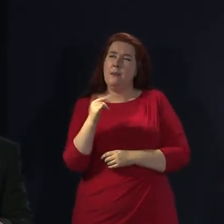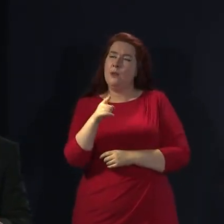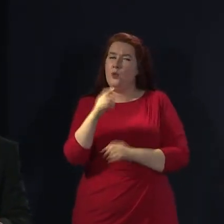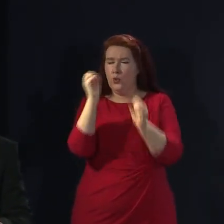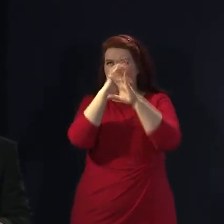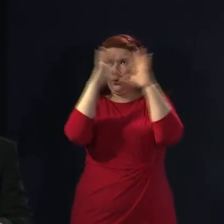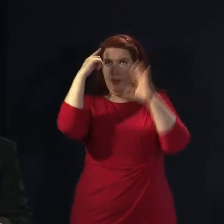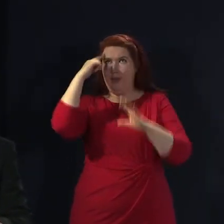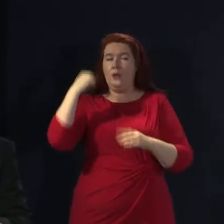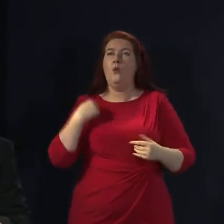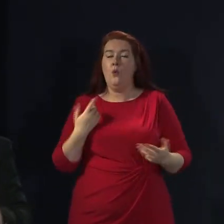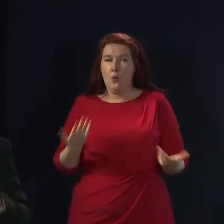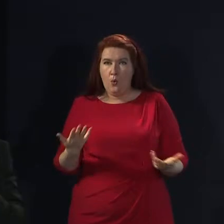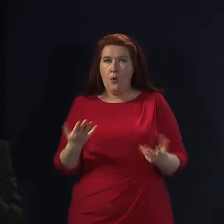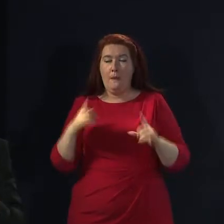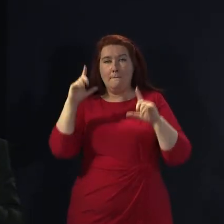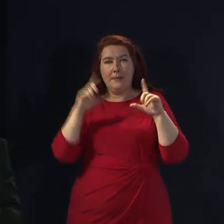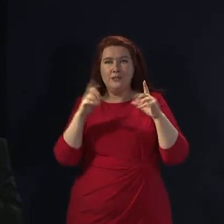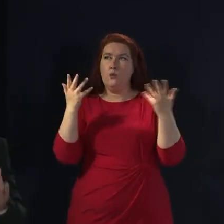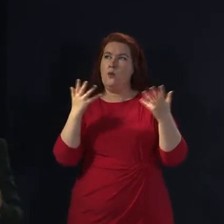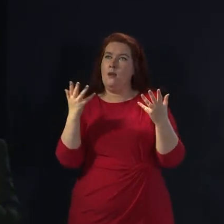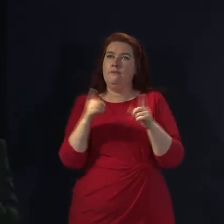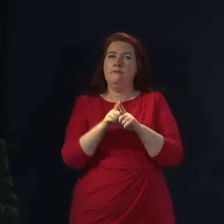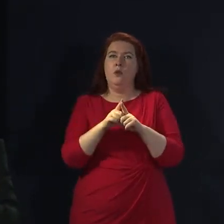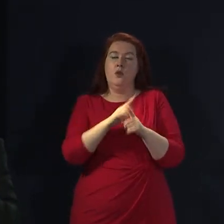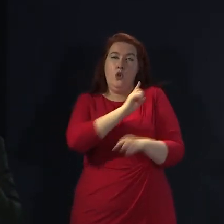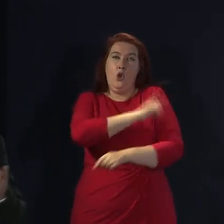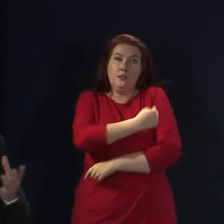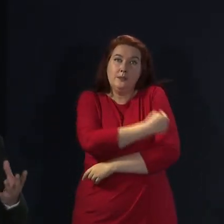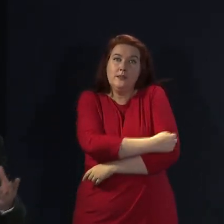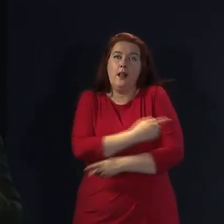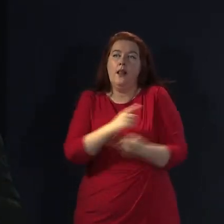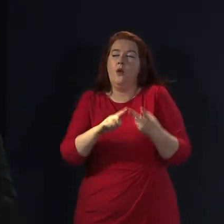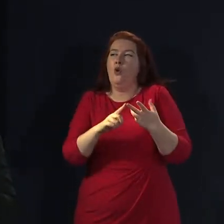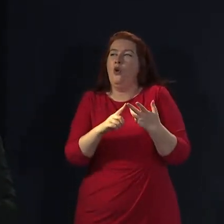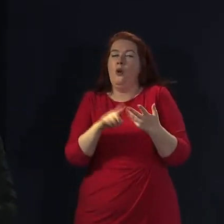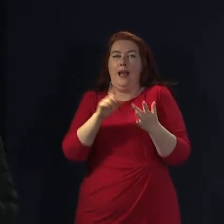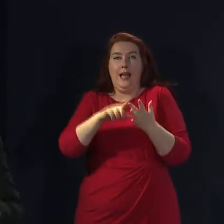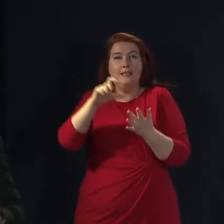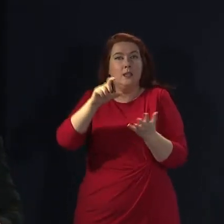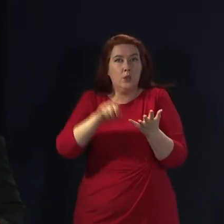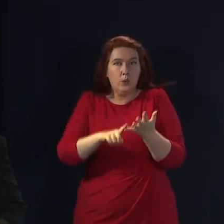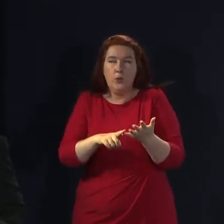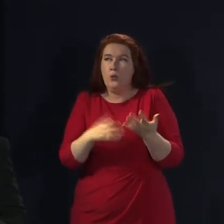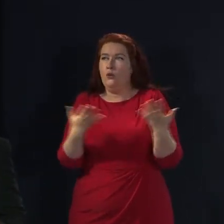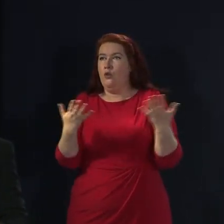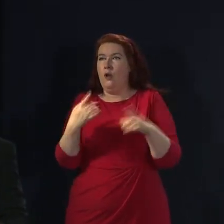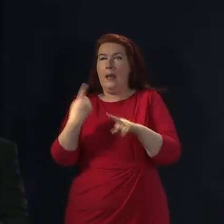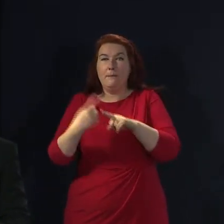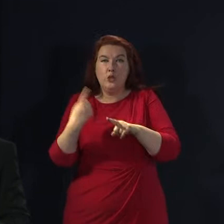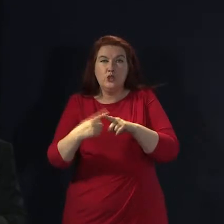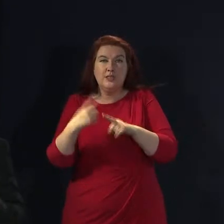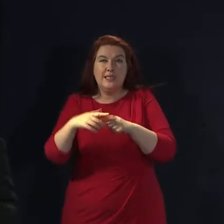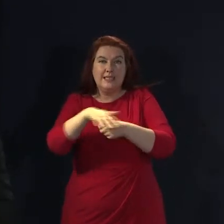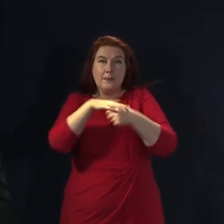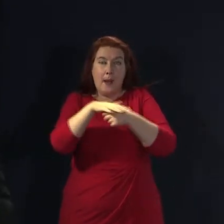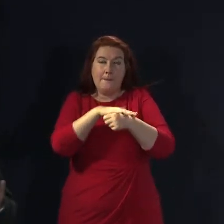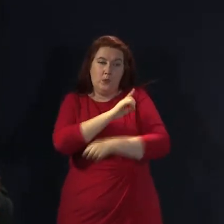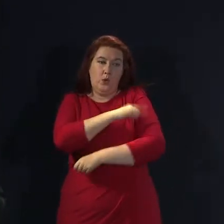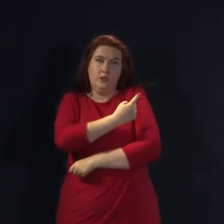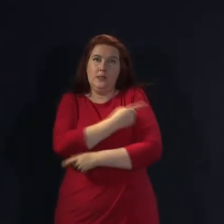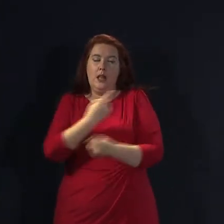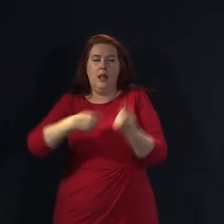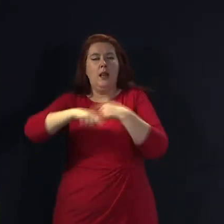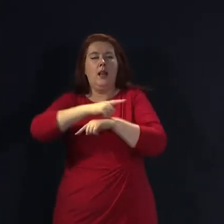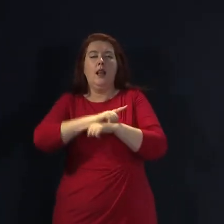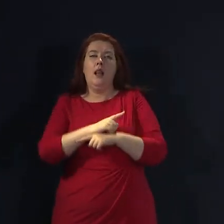is the pictures within hospitals of ICUs, of emergency departments, and the way that the clinicians within